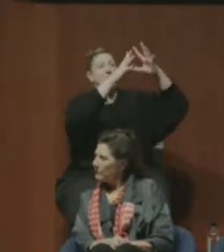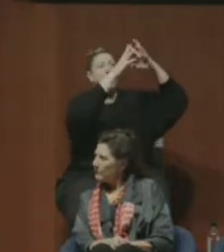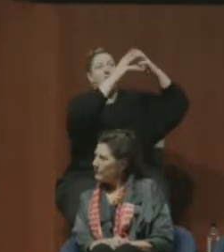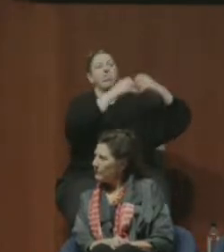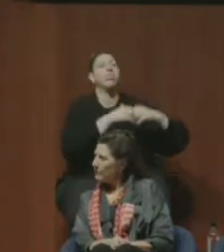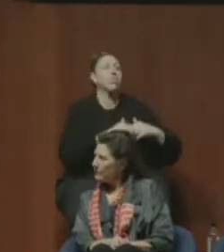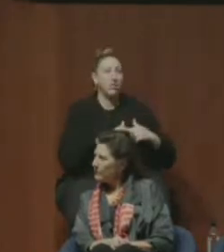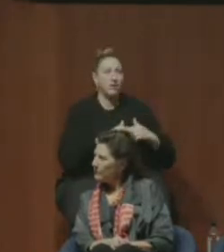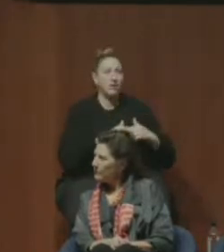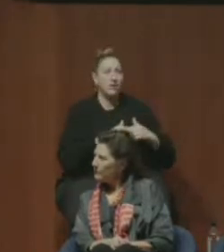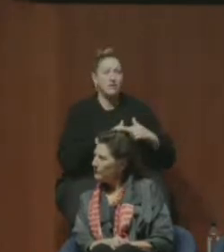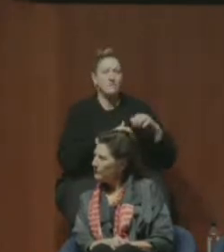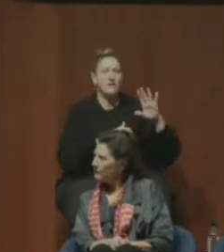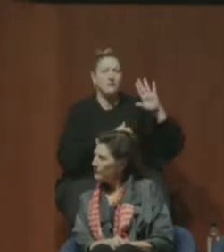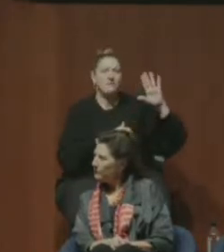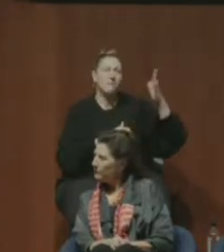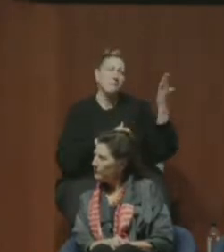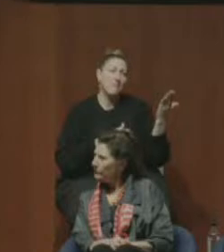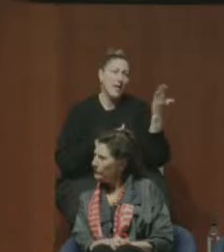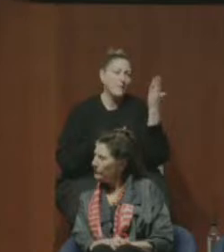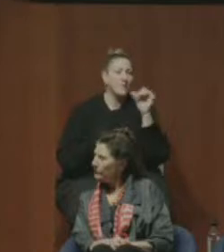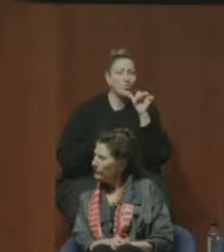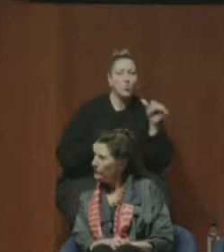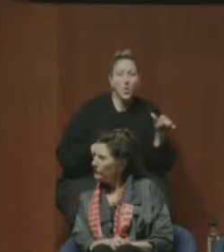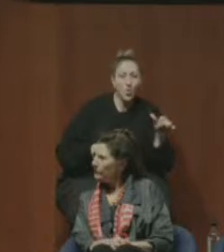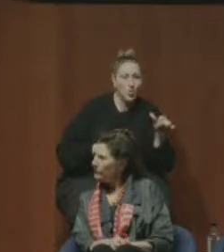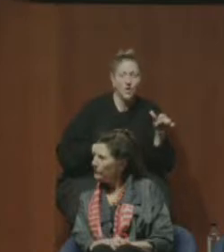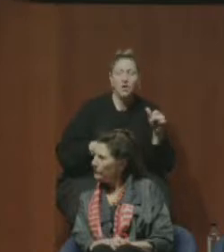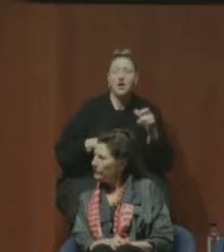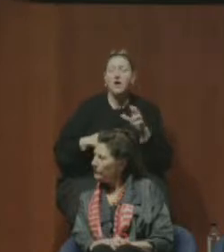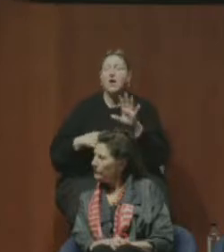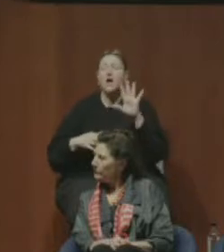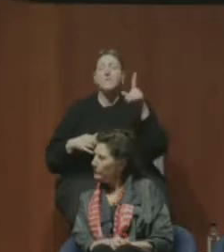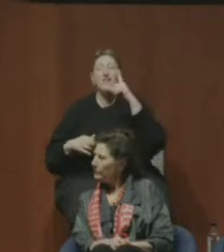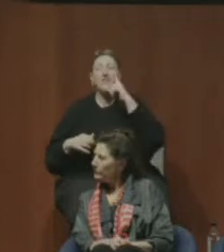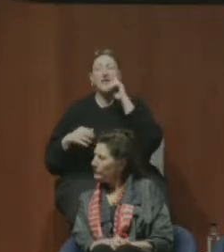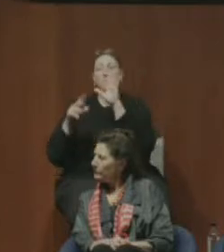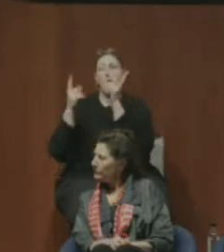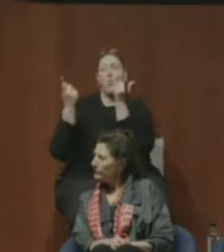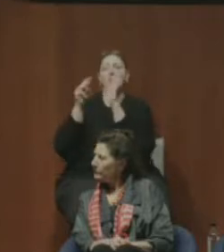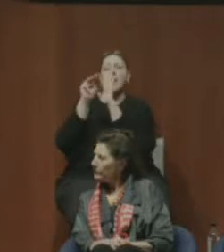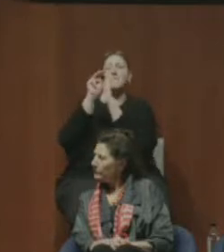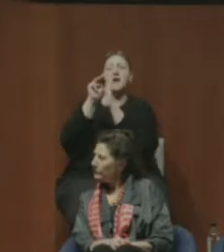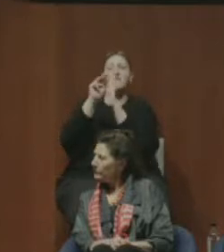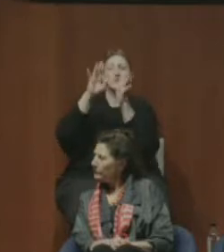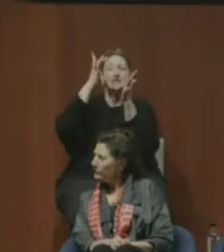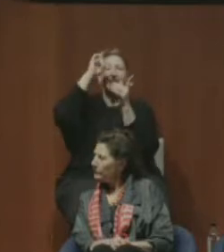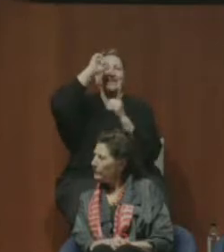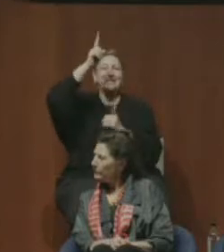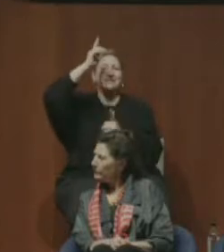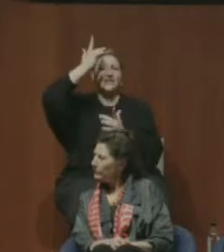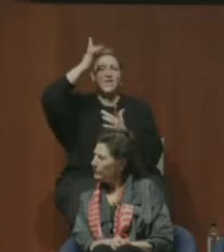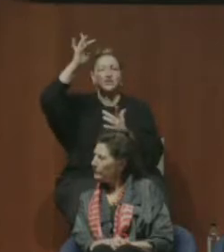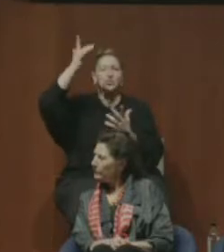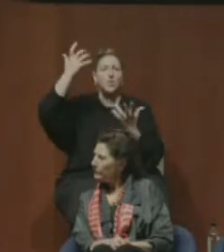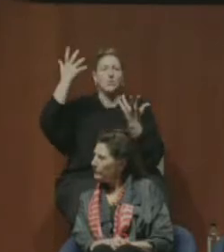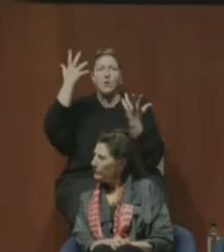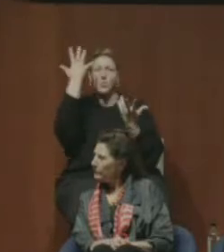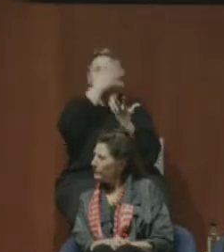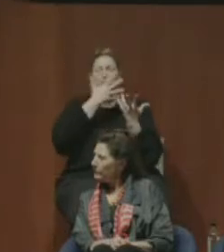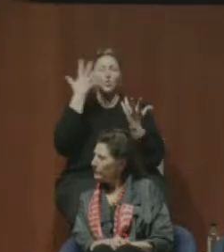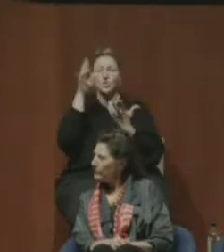preemptively think about models and intellectualization about what life could be